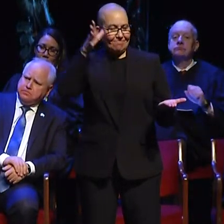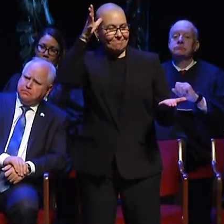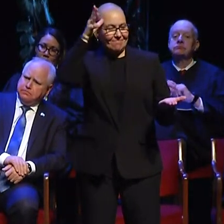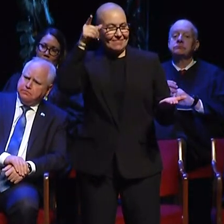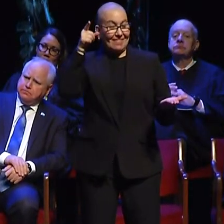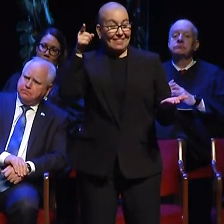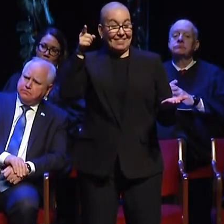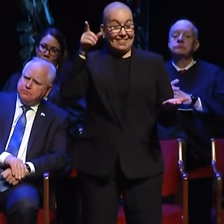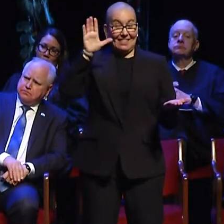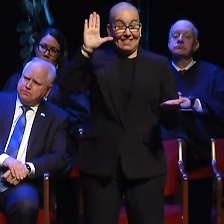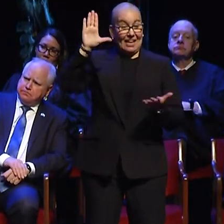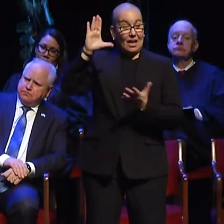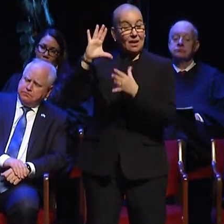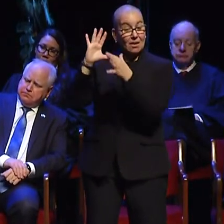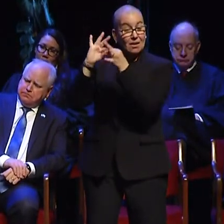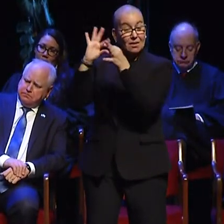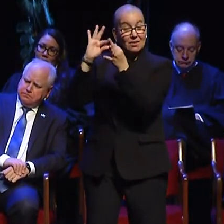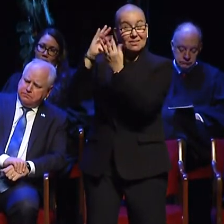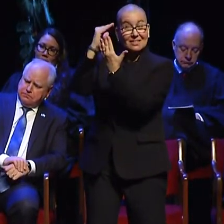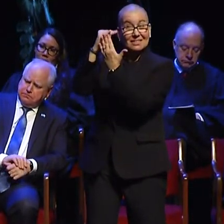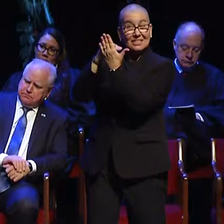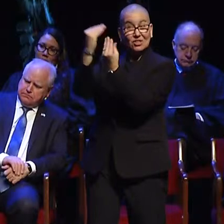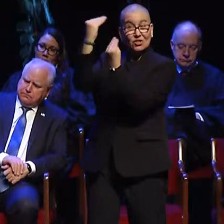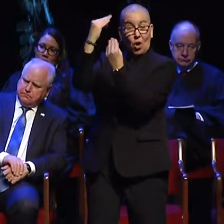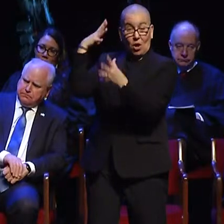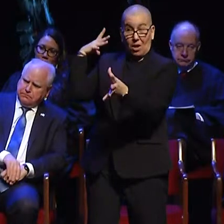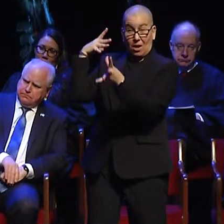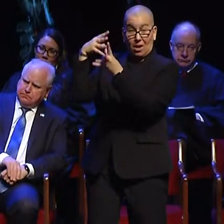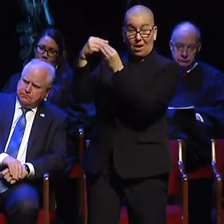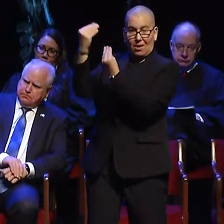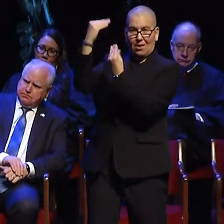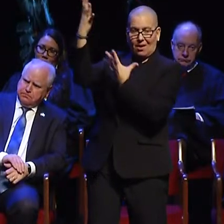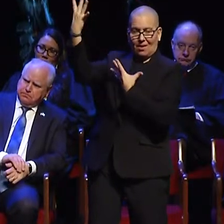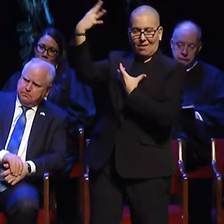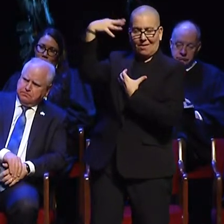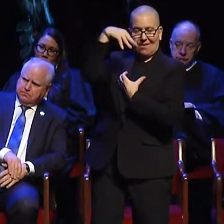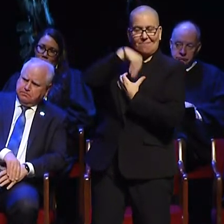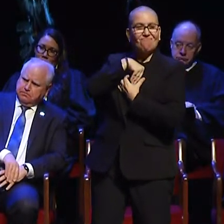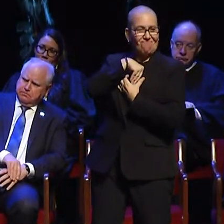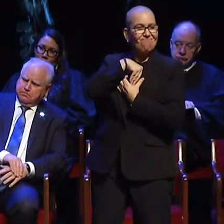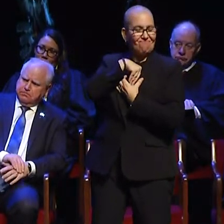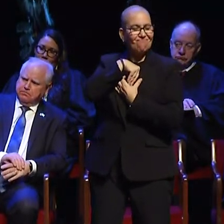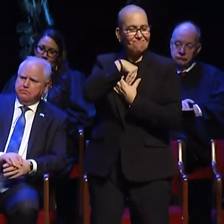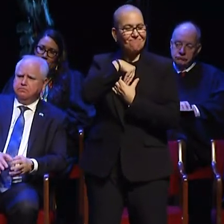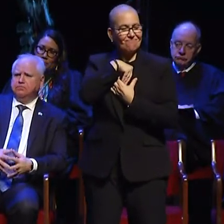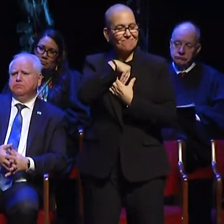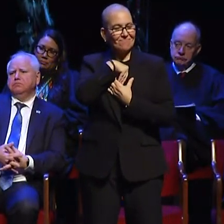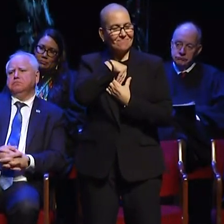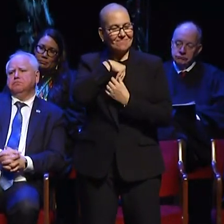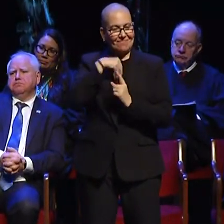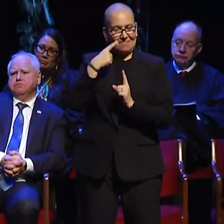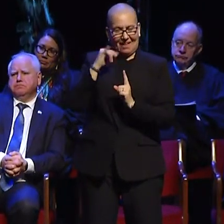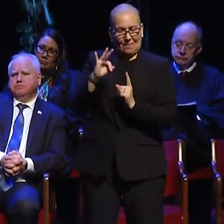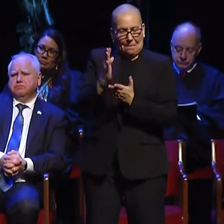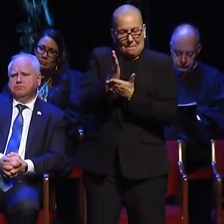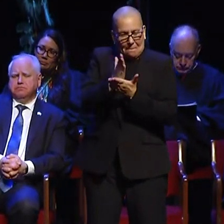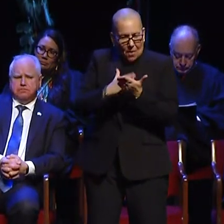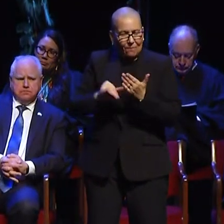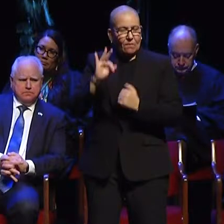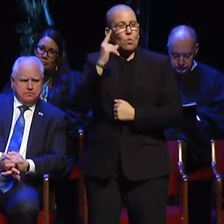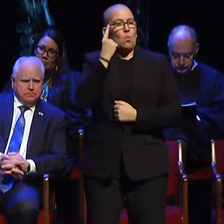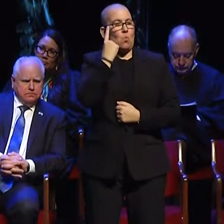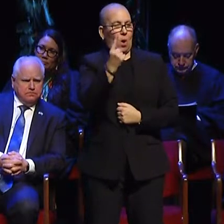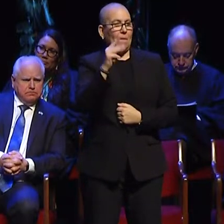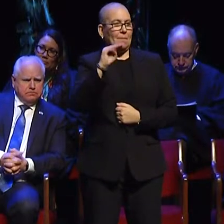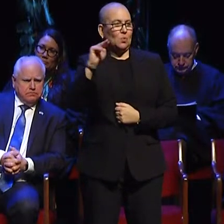me are part of their legacy. Because that's also part of One Minnesota.